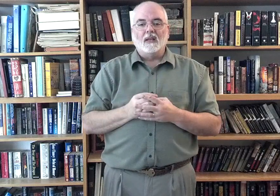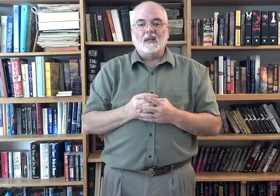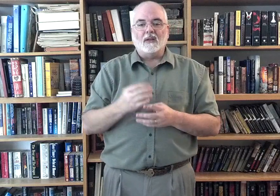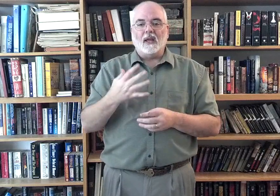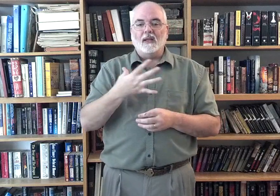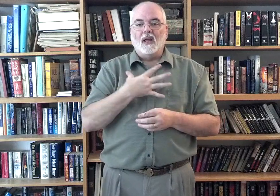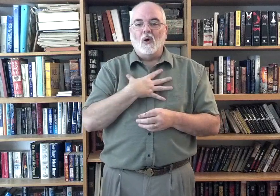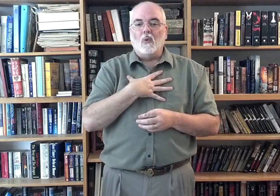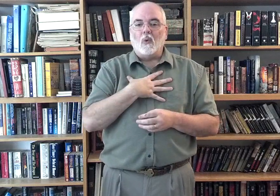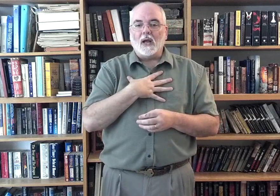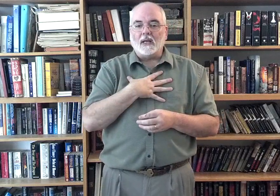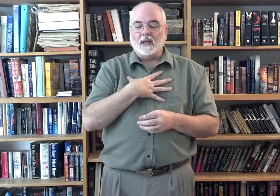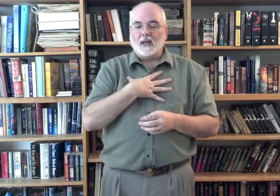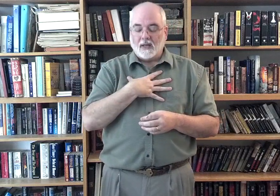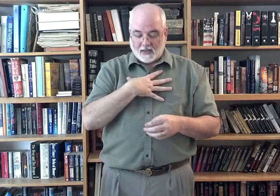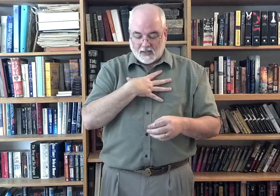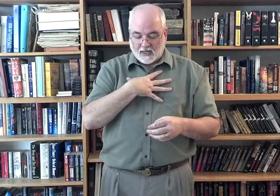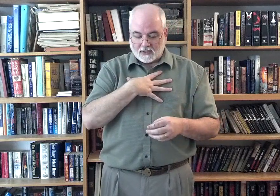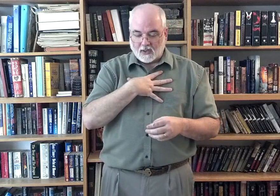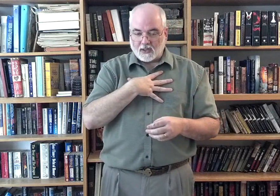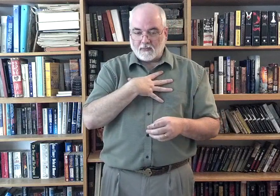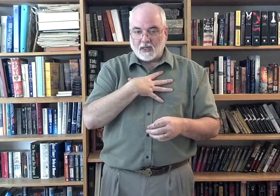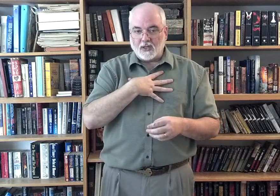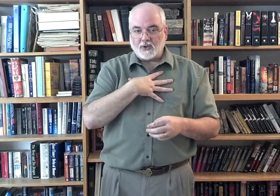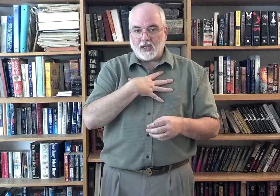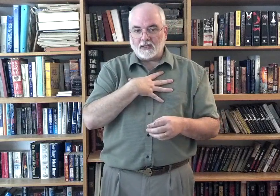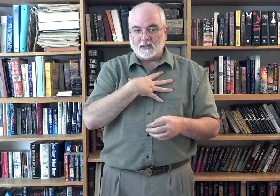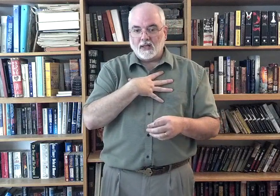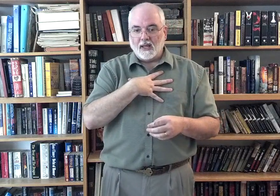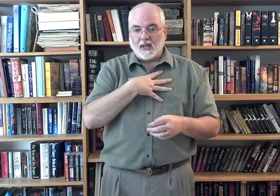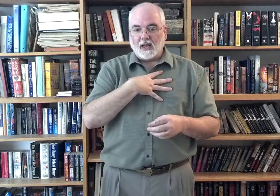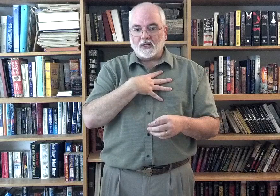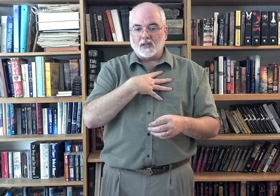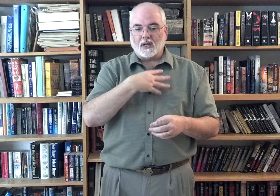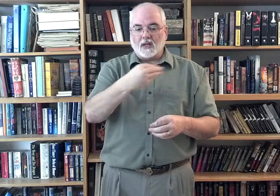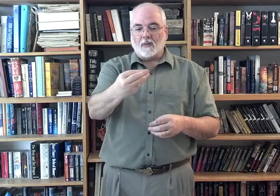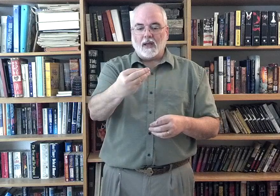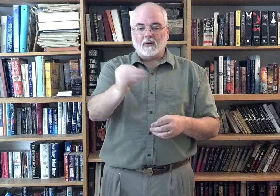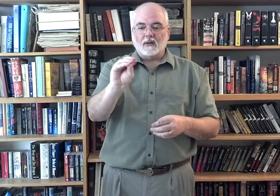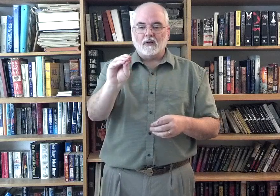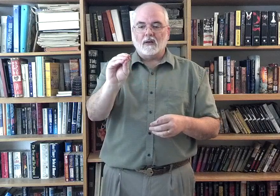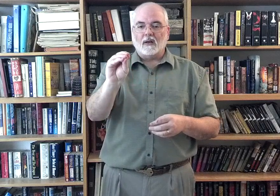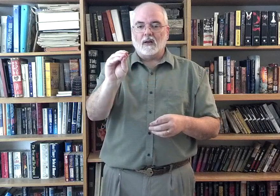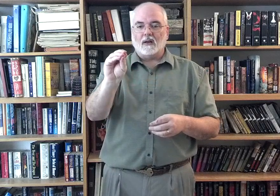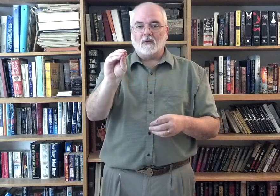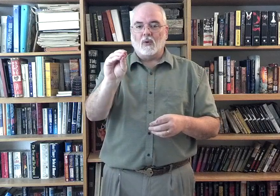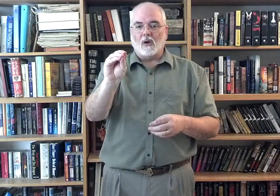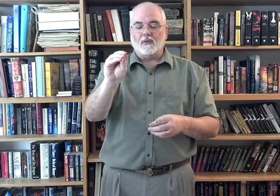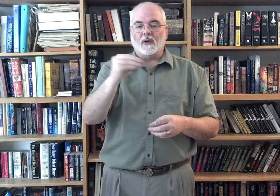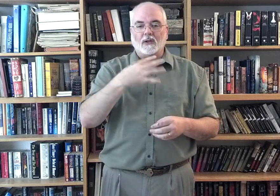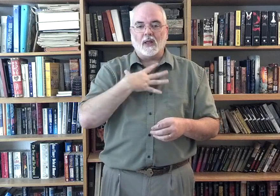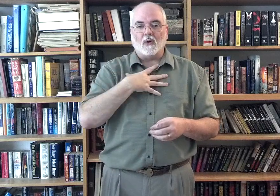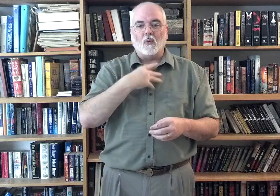Okay? White. Kind of start at the middle of the chest and just come out, draw all your fingers together.